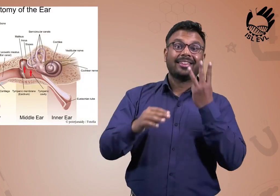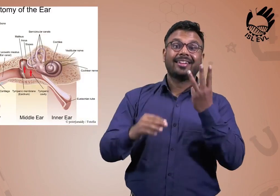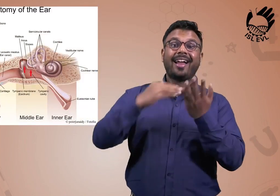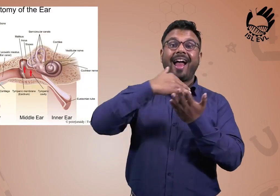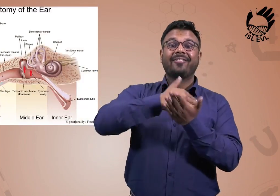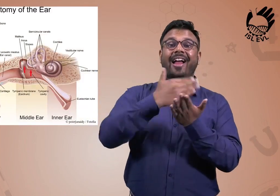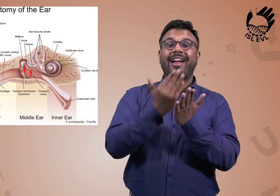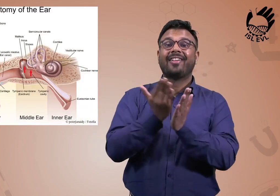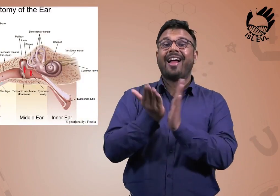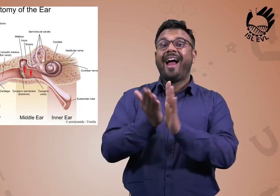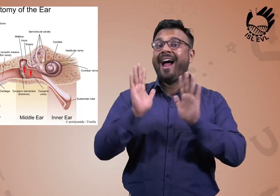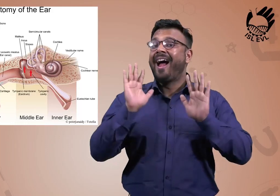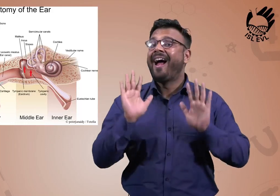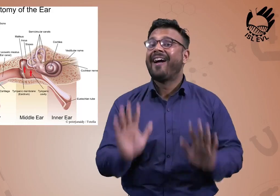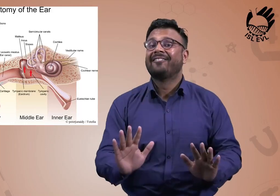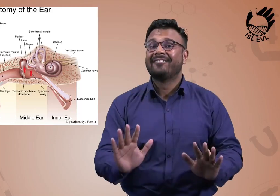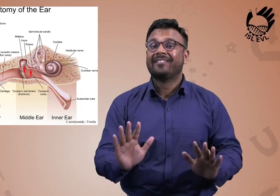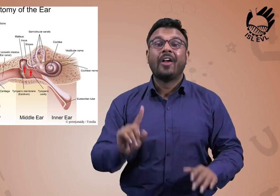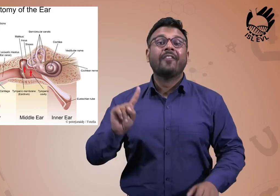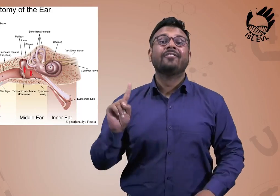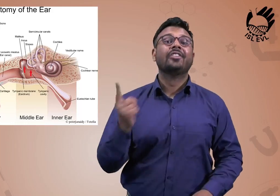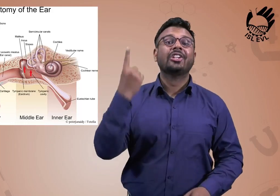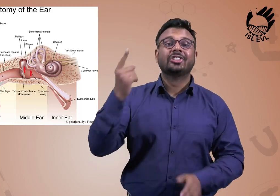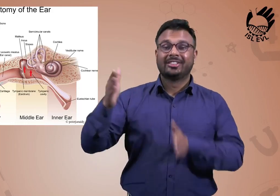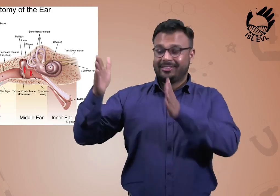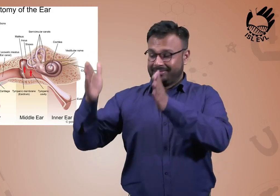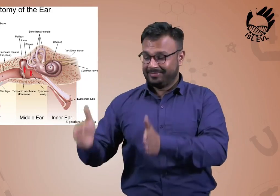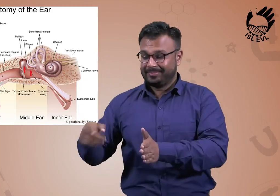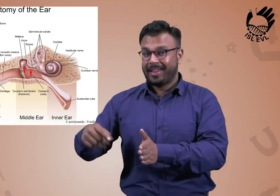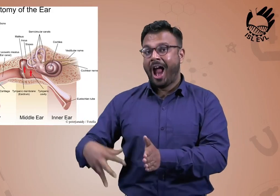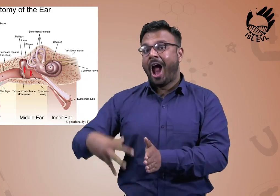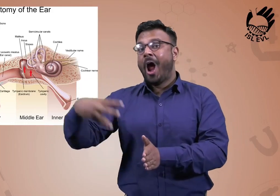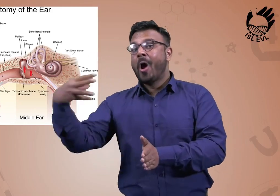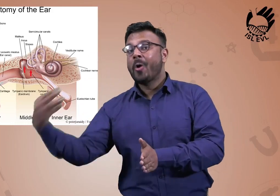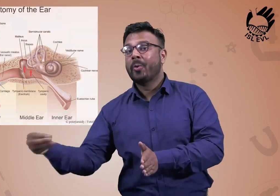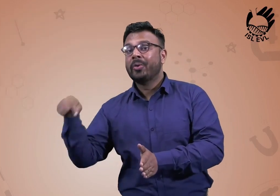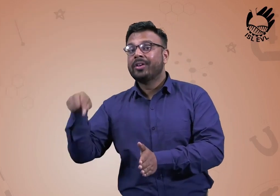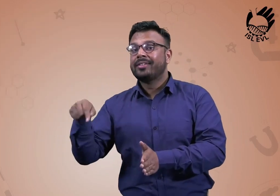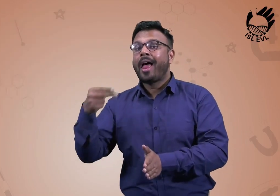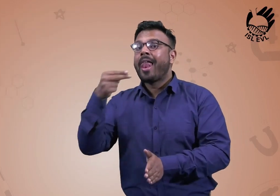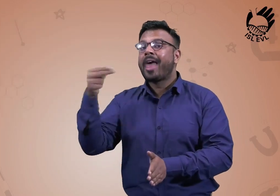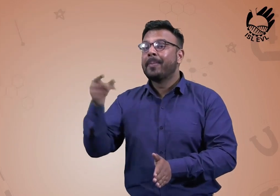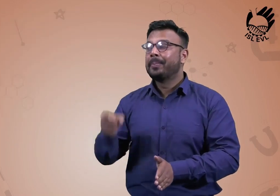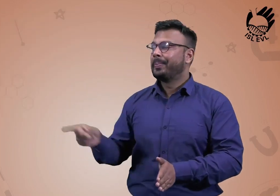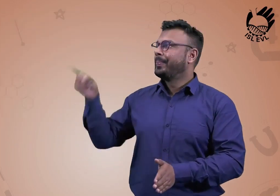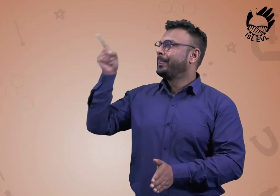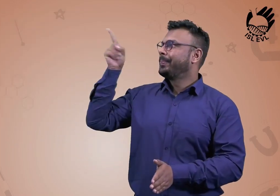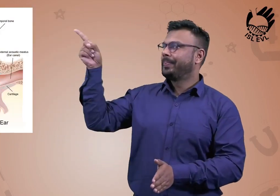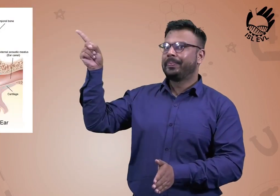it? Let's try to understand this today. How do ears work?